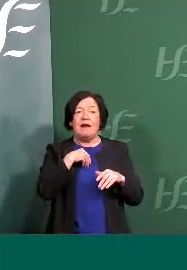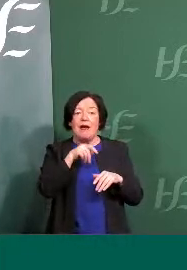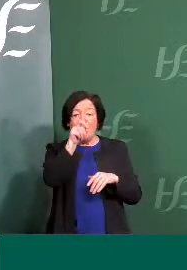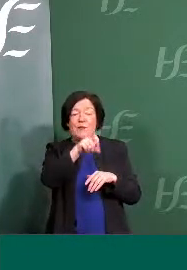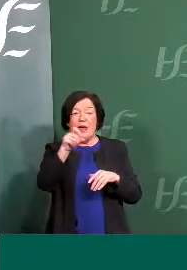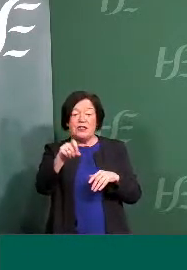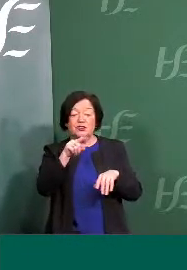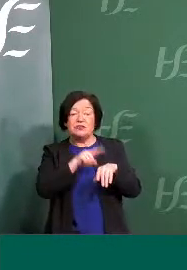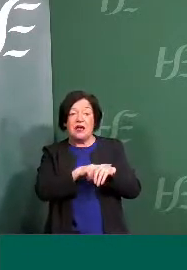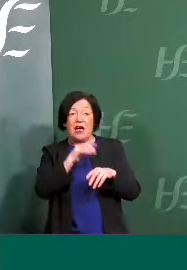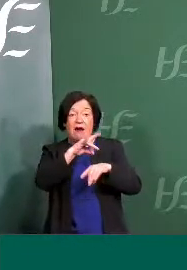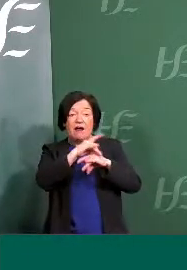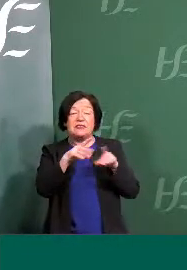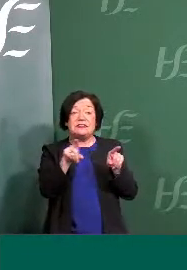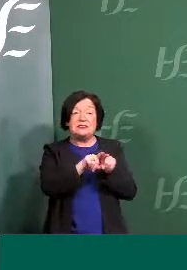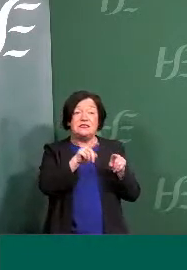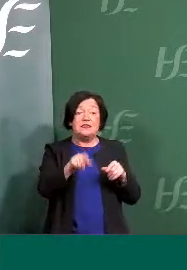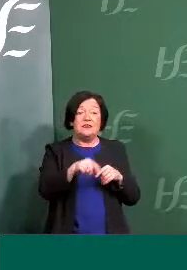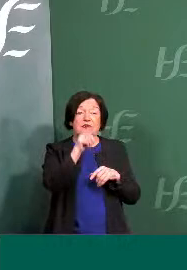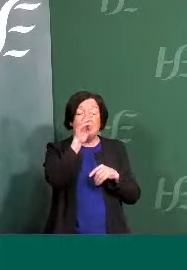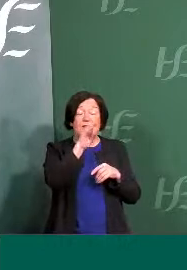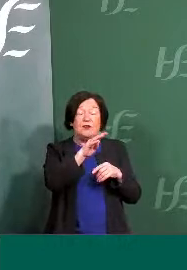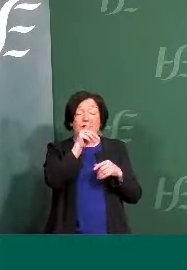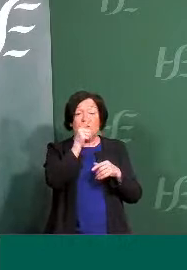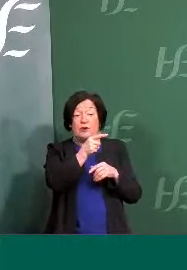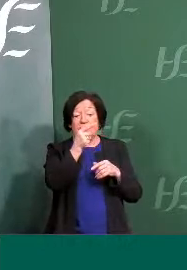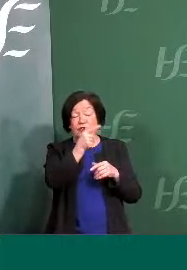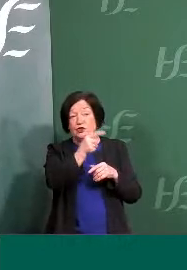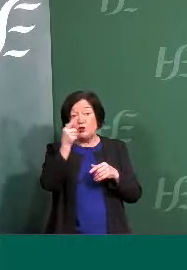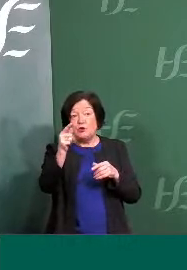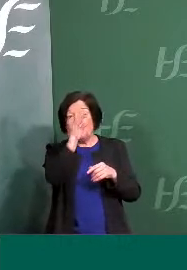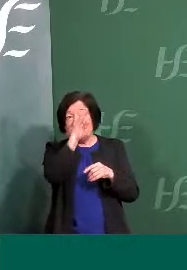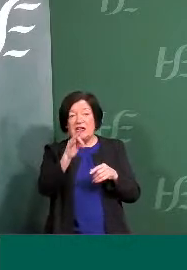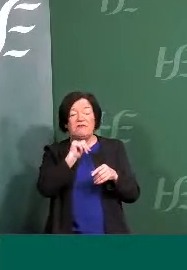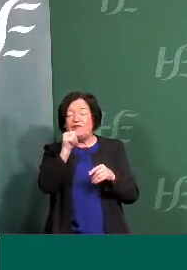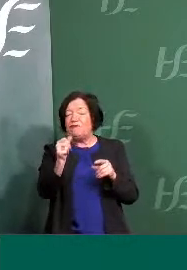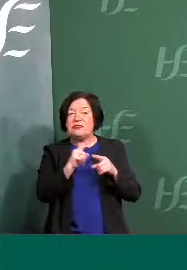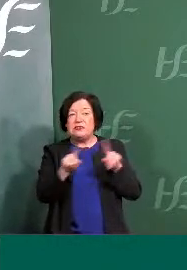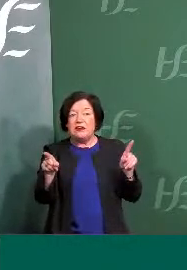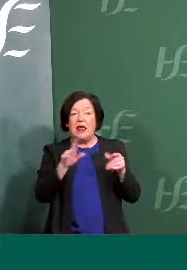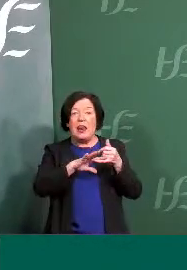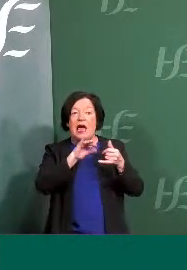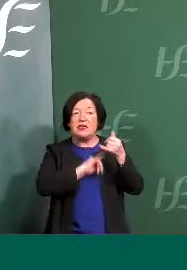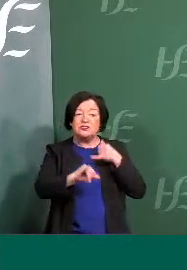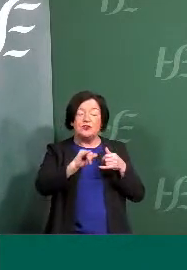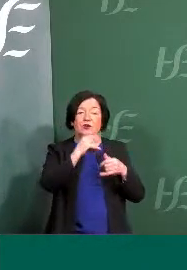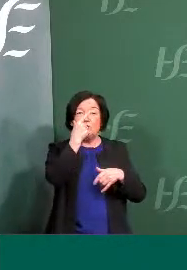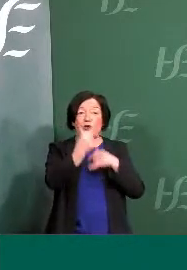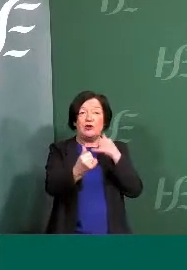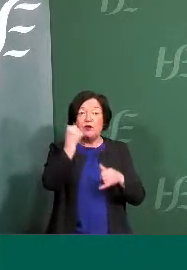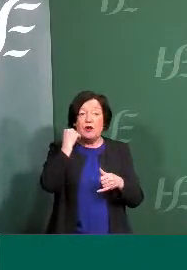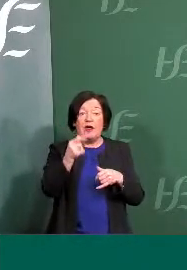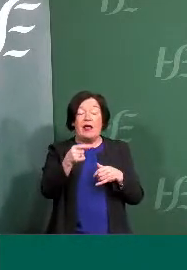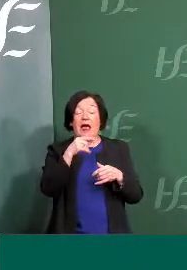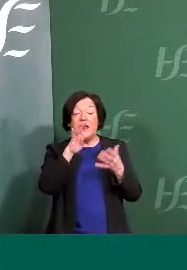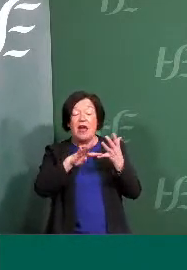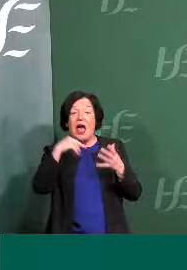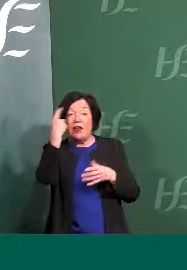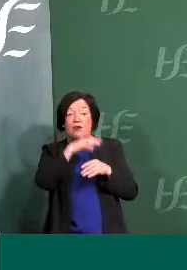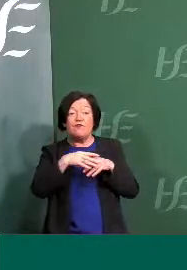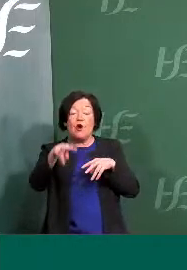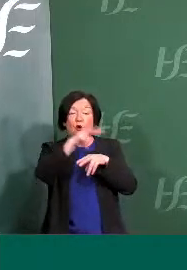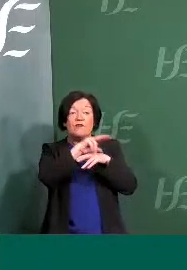experience time, similar to last week, 0.2%, and not much variance there. Last year or the year before, and our 9-hour patient experience time